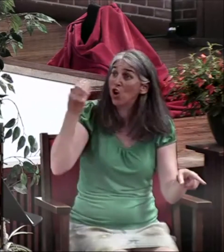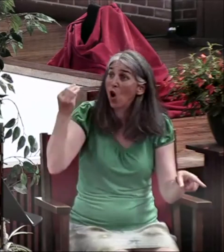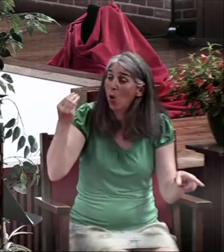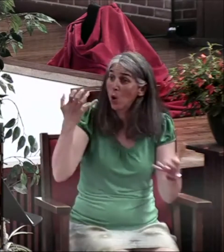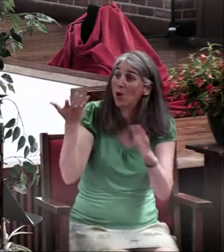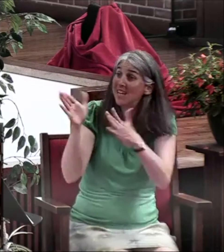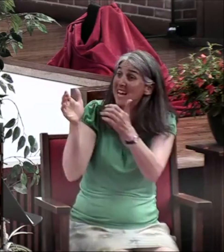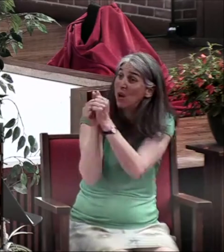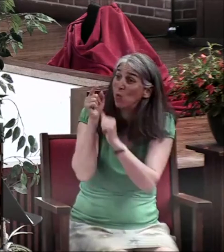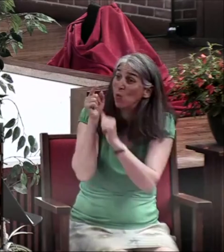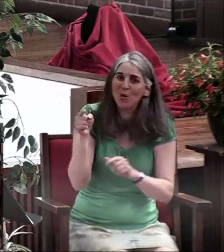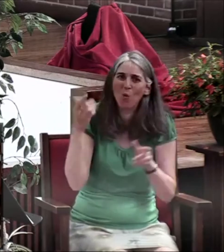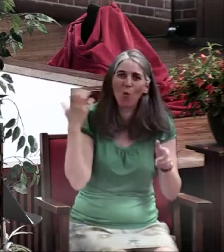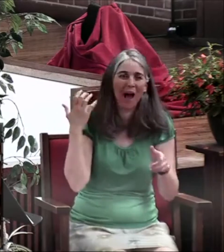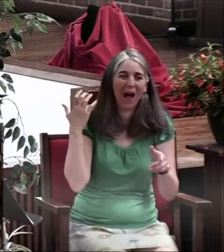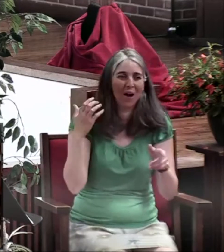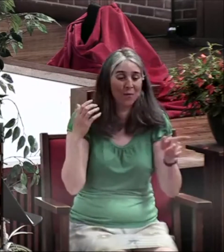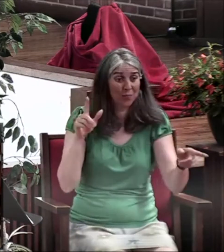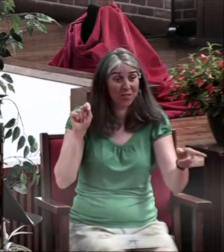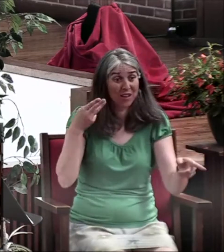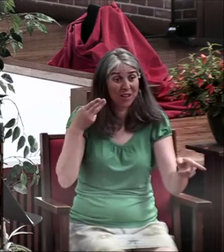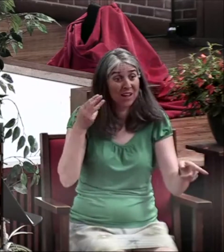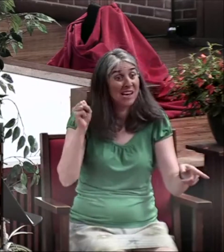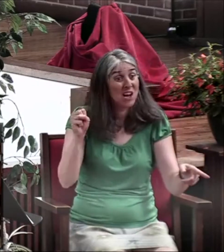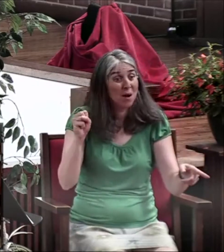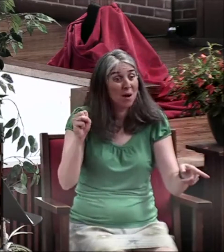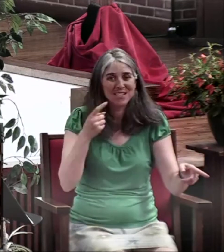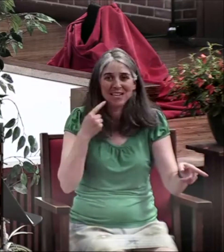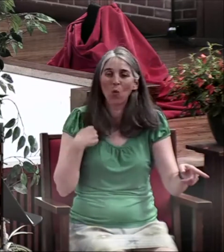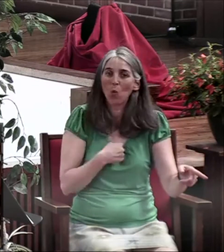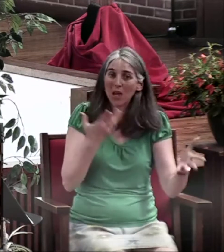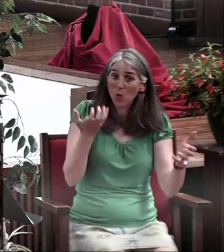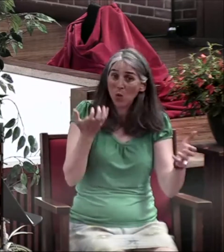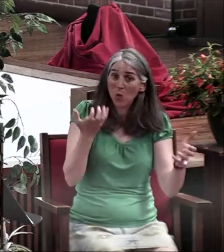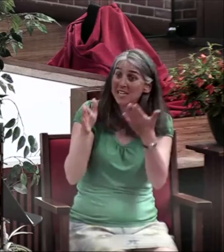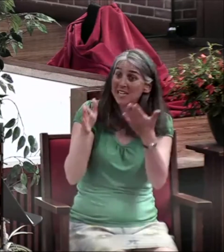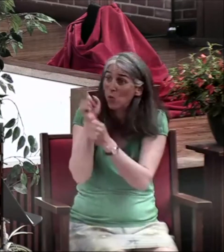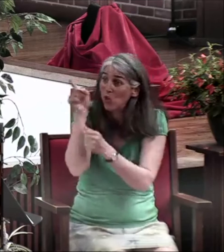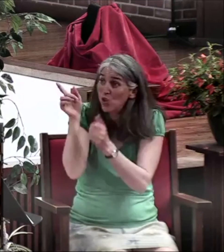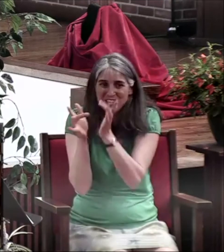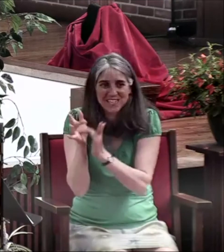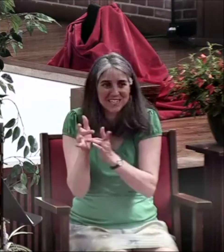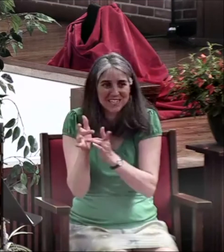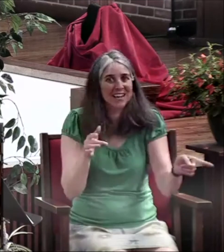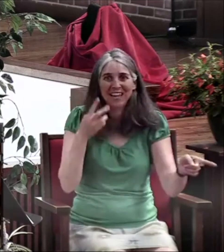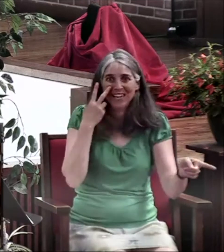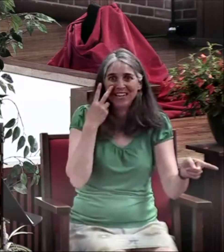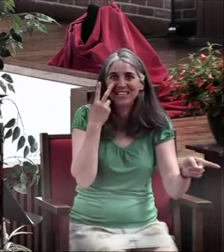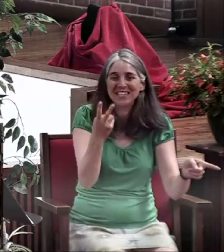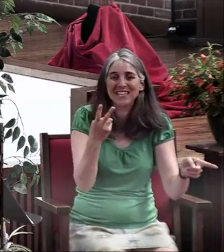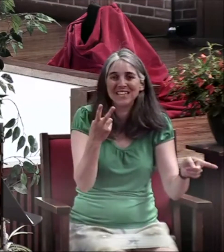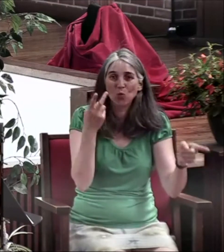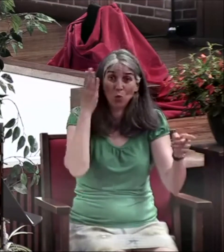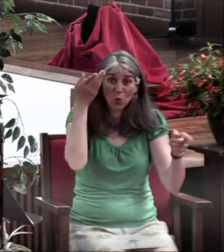Wow. Let us also go that we may die with him. He sees what's